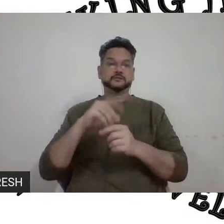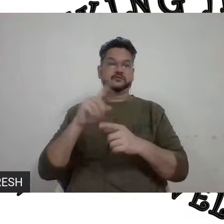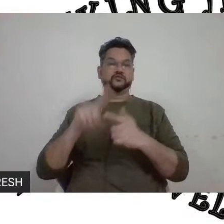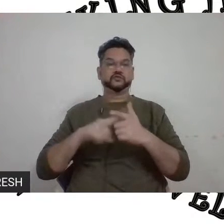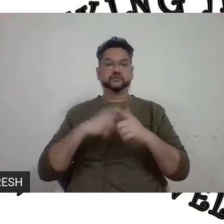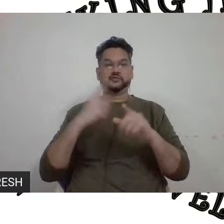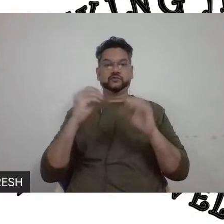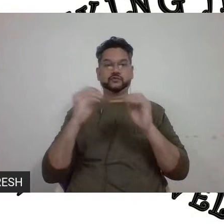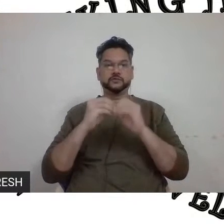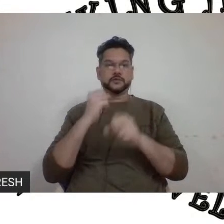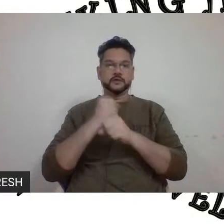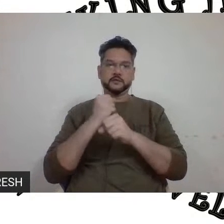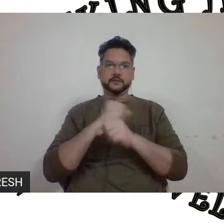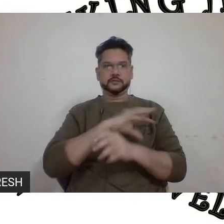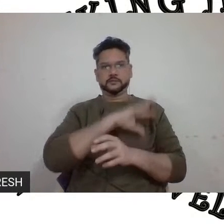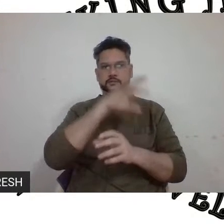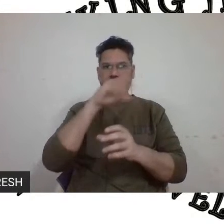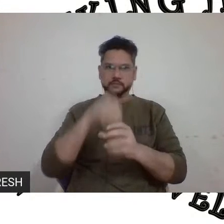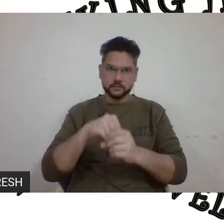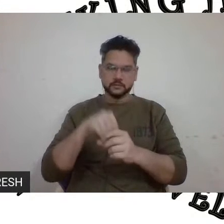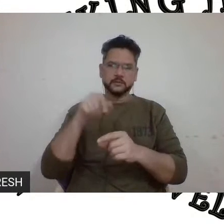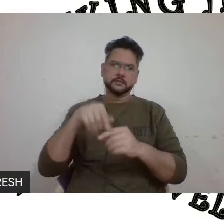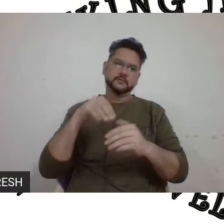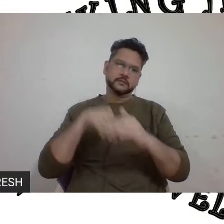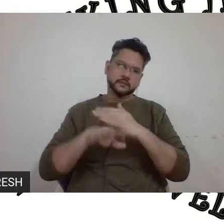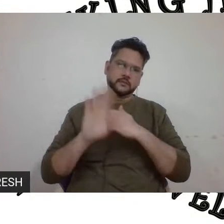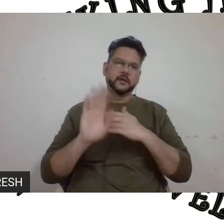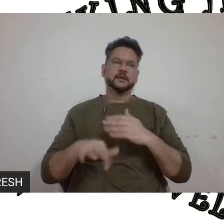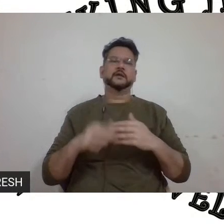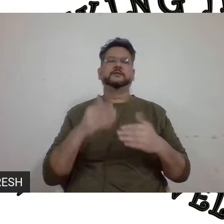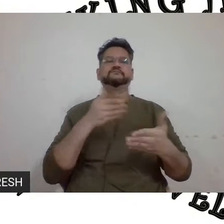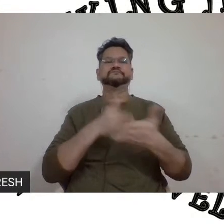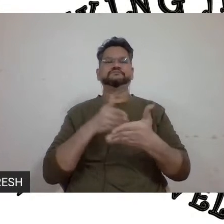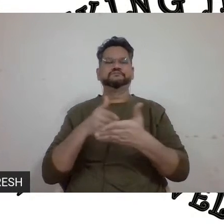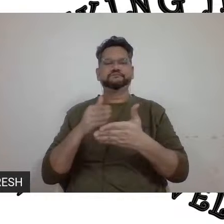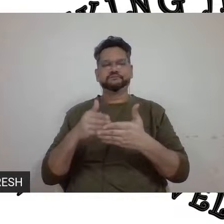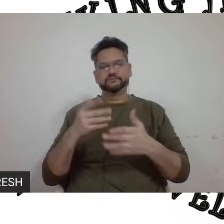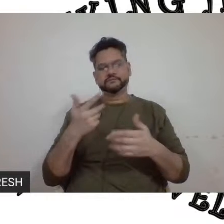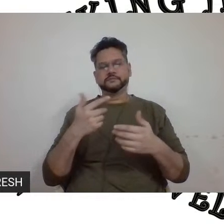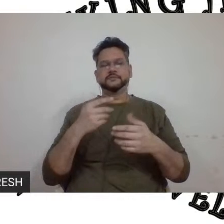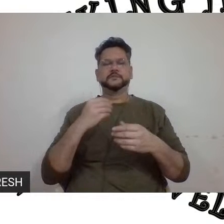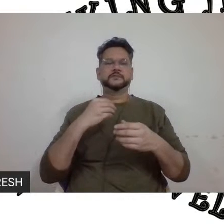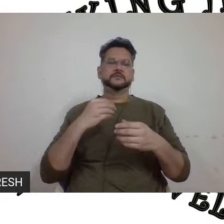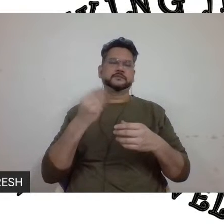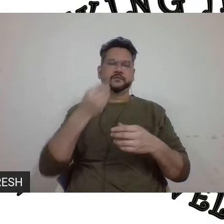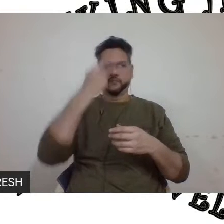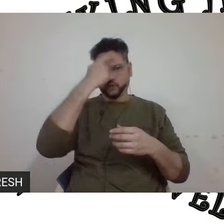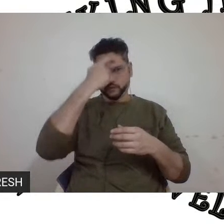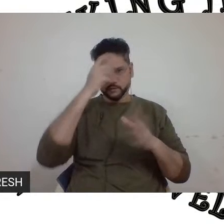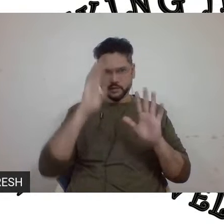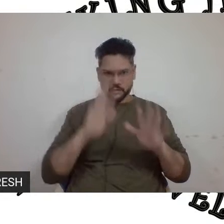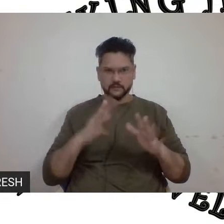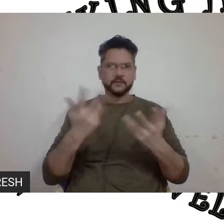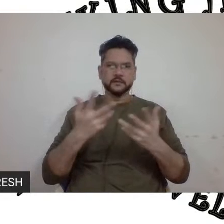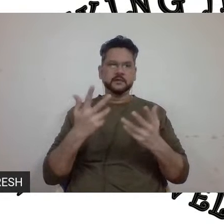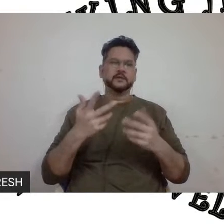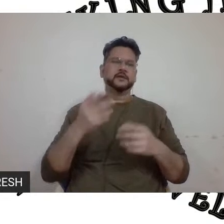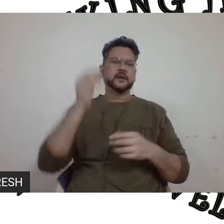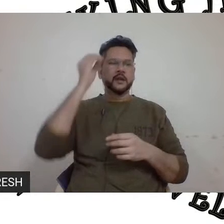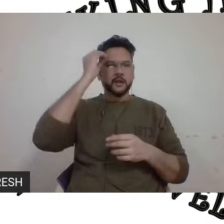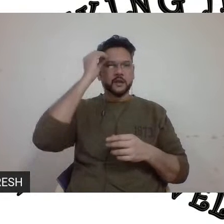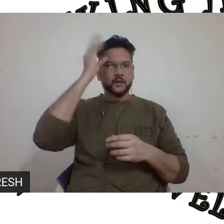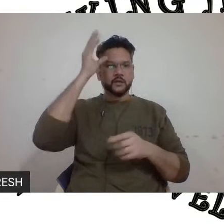uh, the lack of awareness that still exists among people, you cannot deny that,